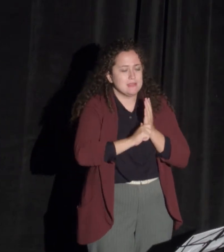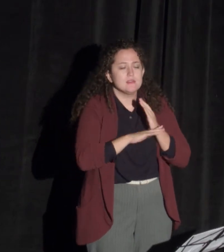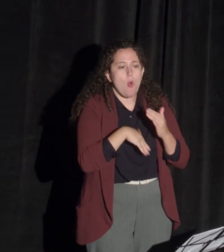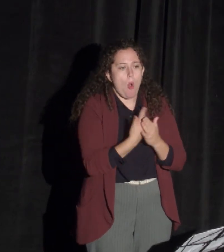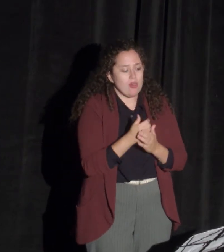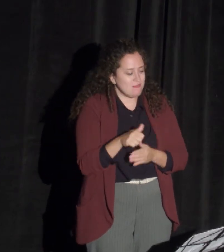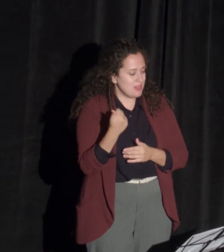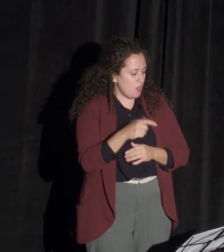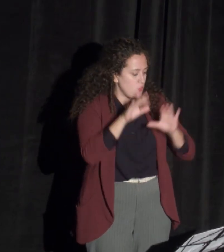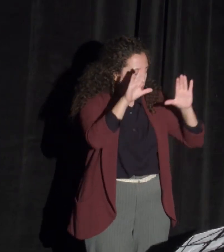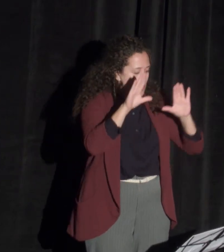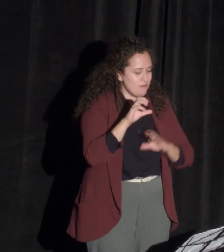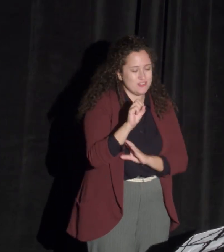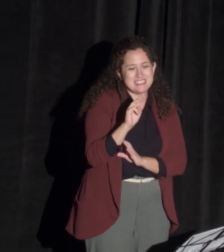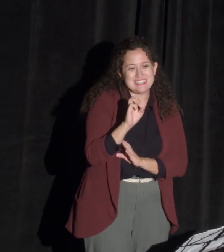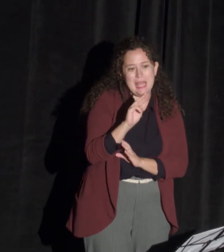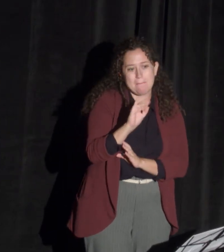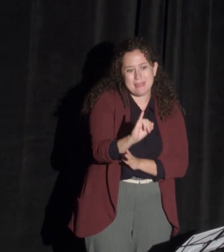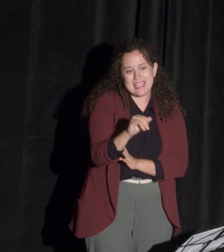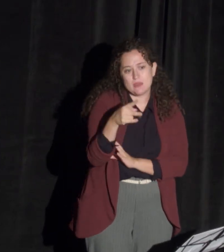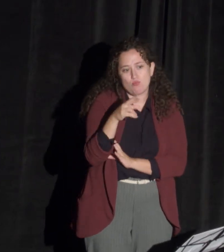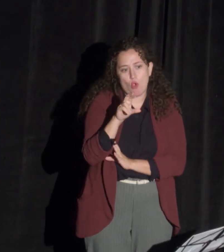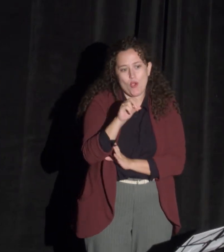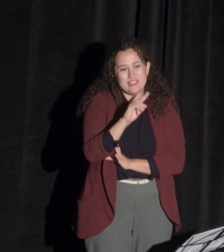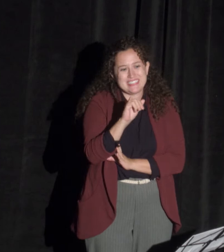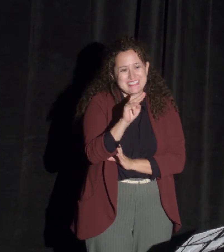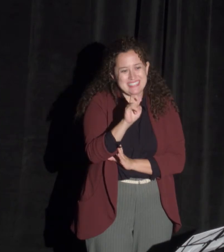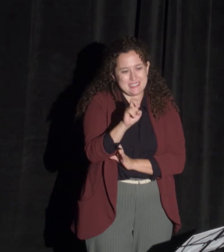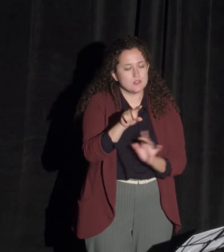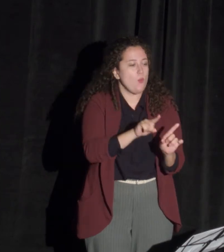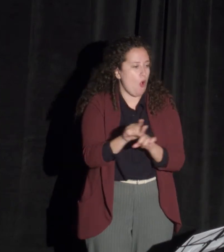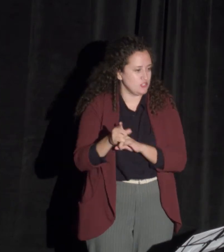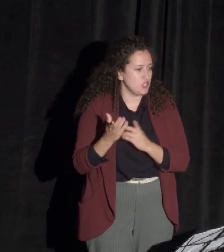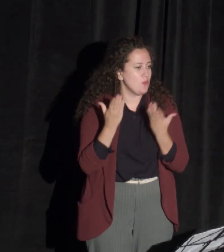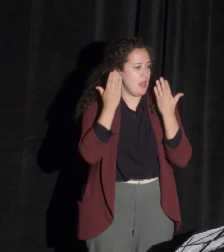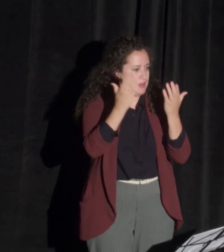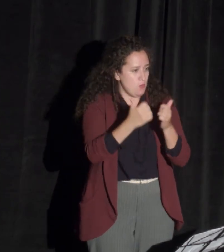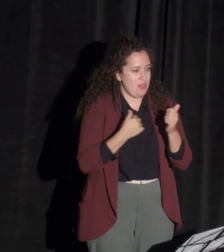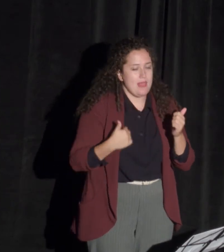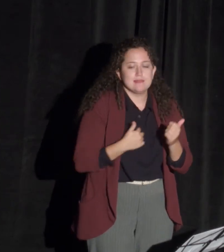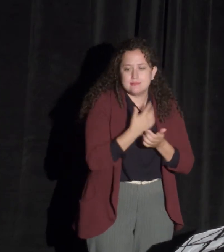Thank you.